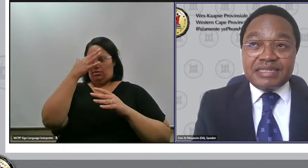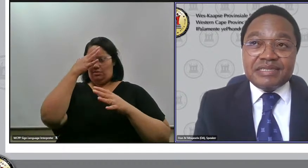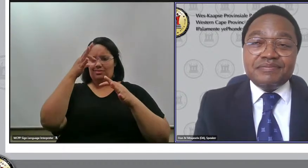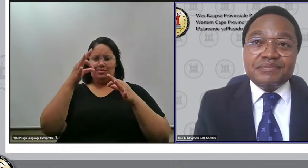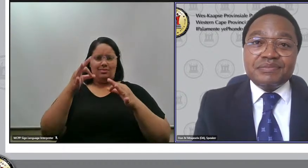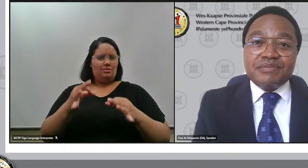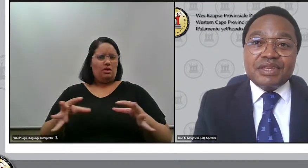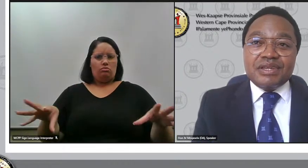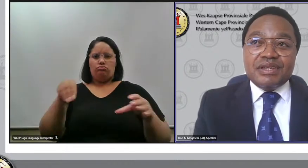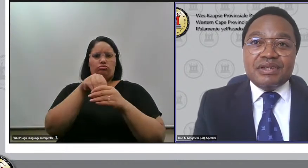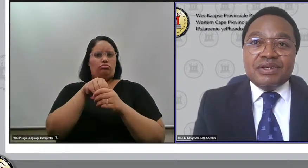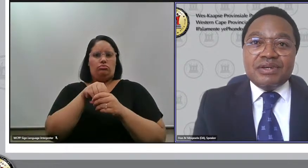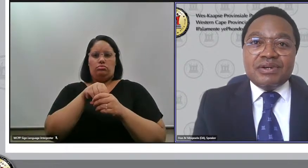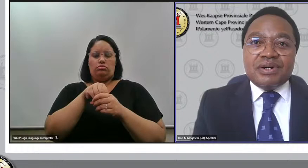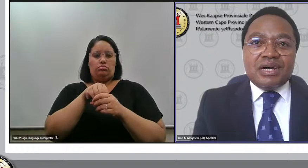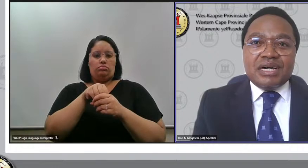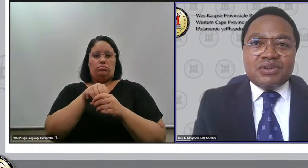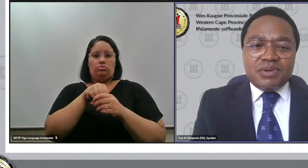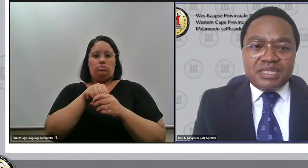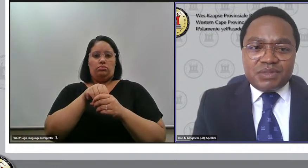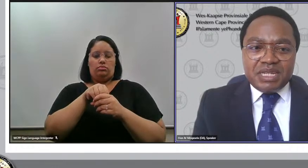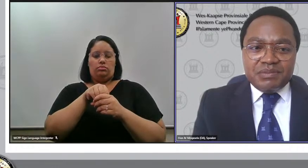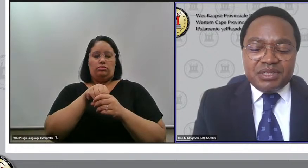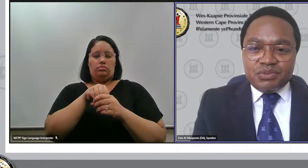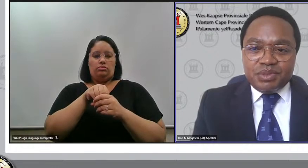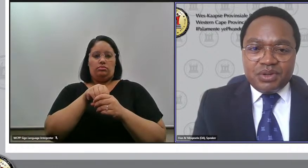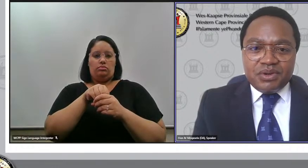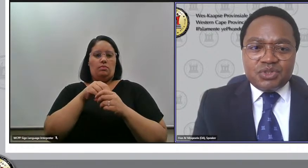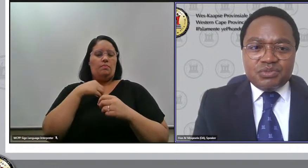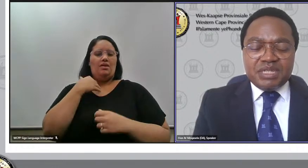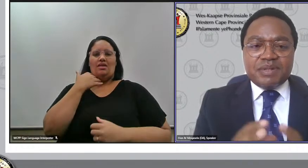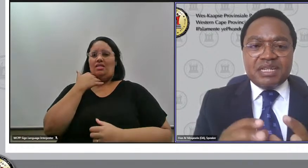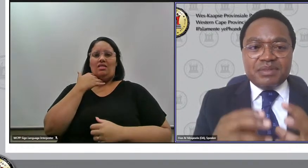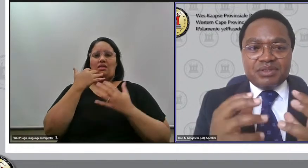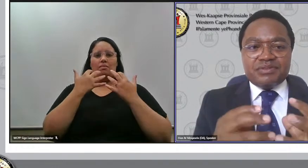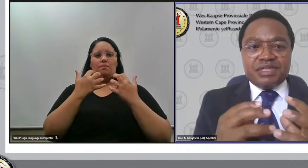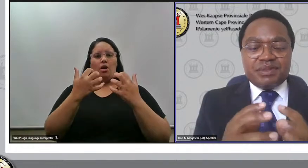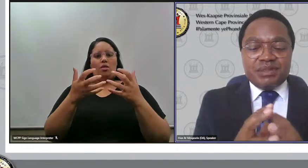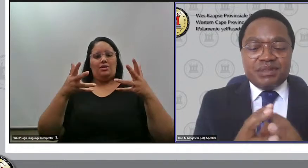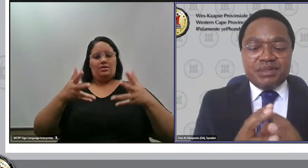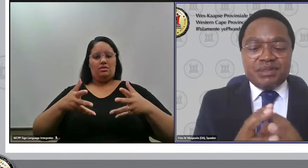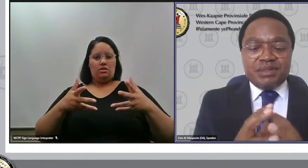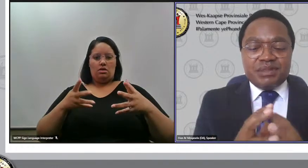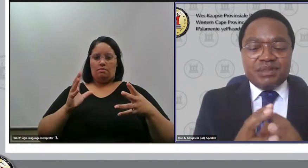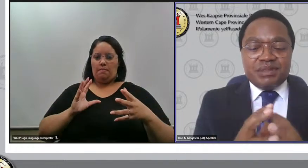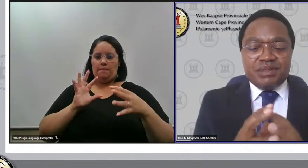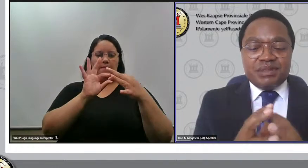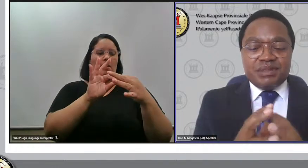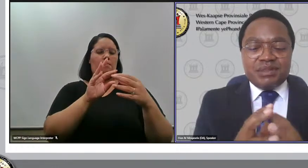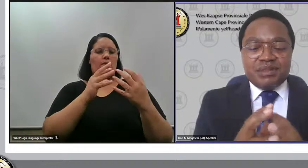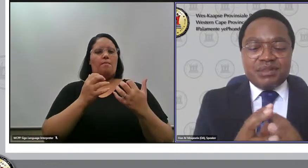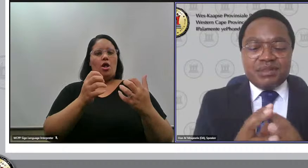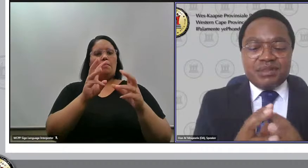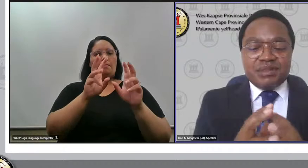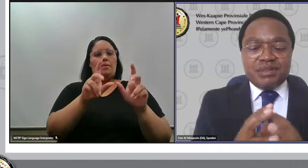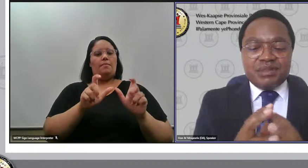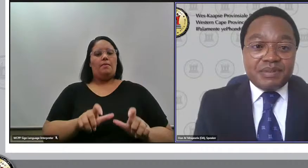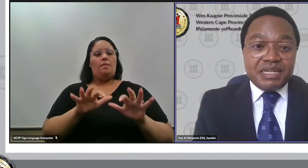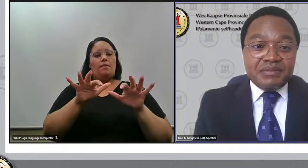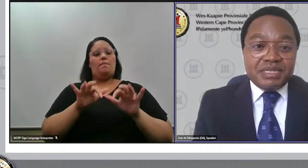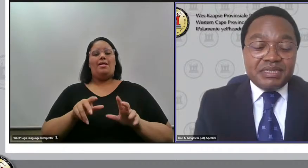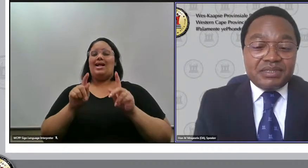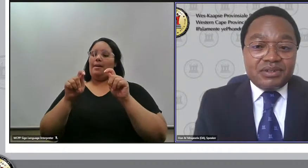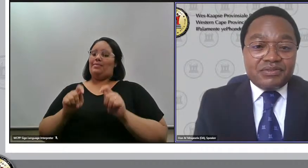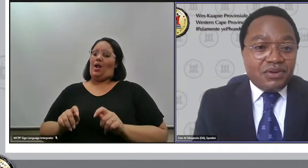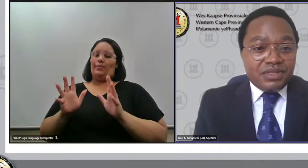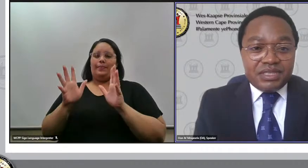is that I don't want this parliament to be law to be a parliament of the people of Cape Town only. This parliament